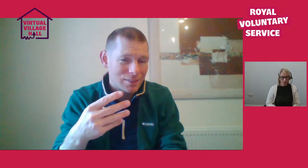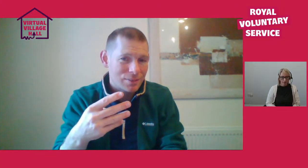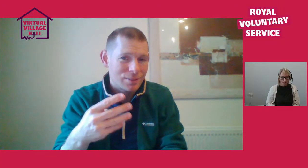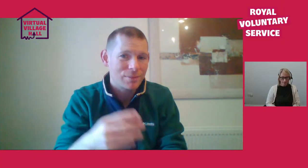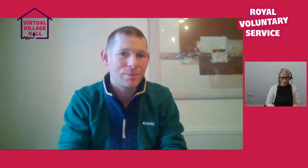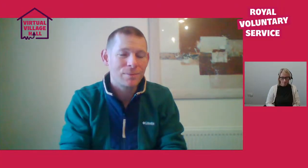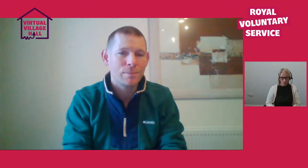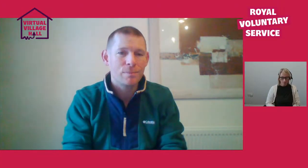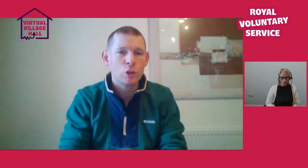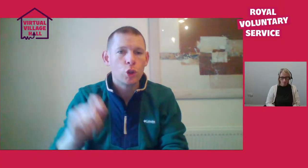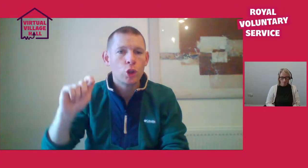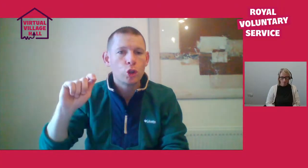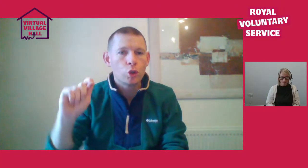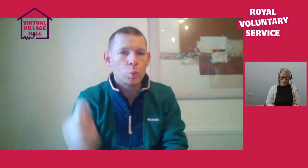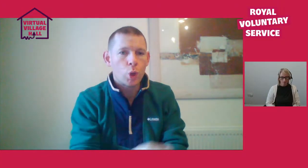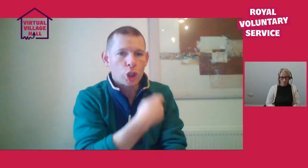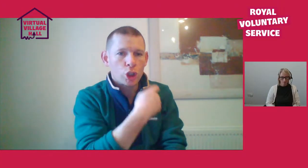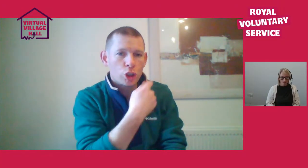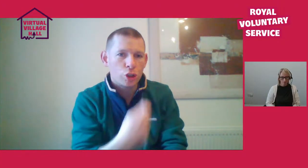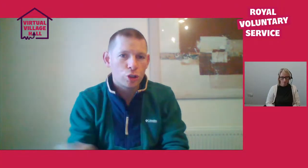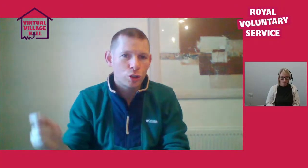Number 9.